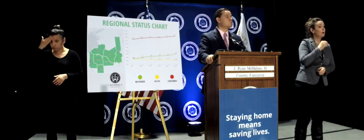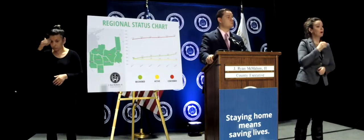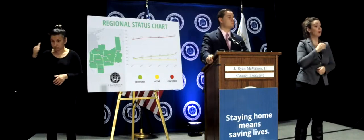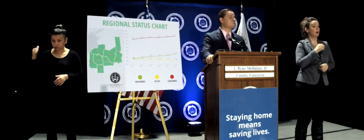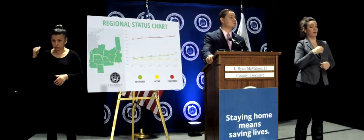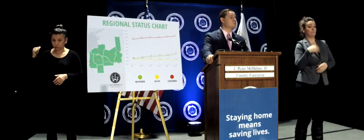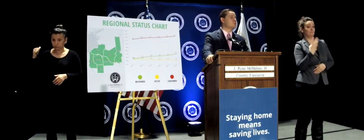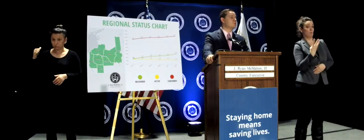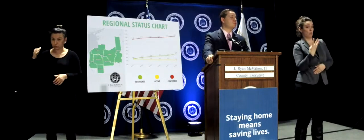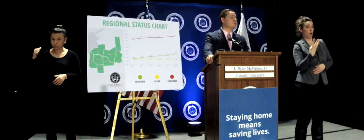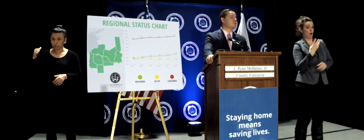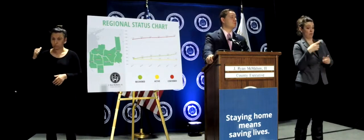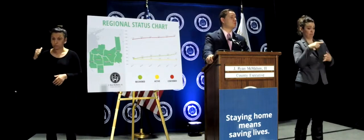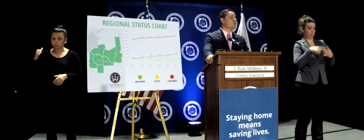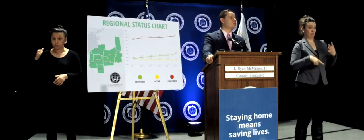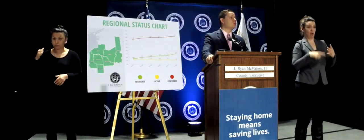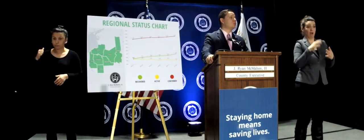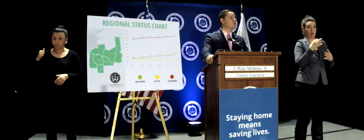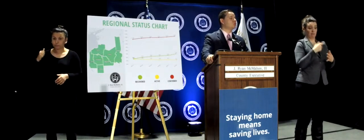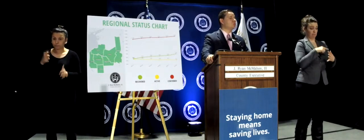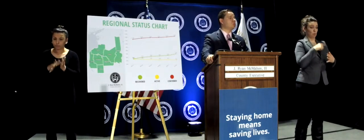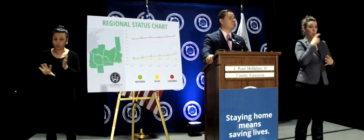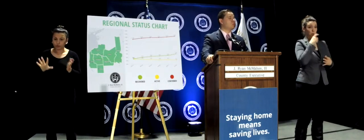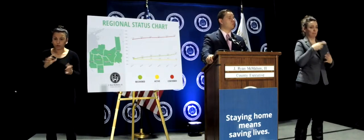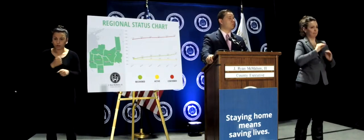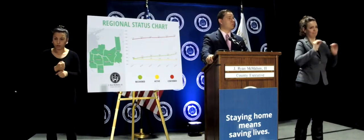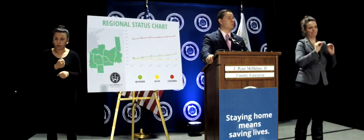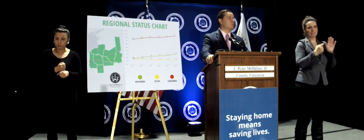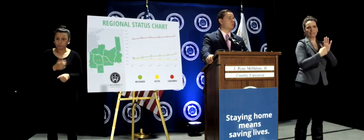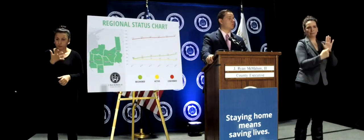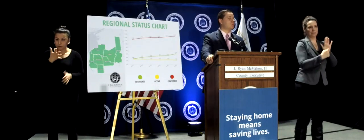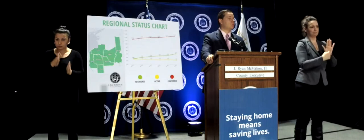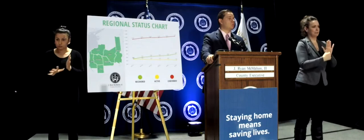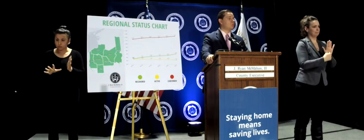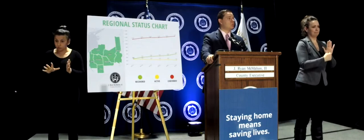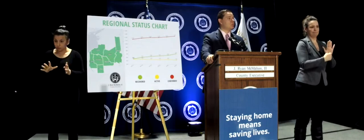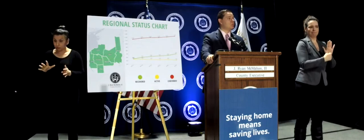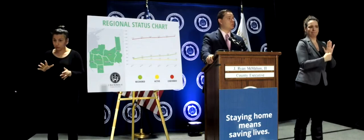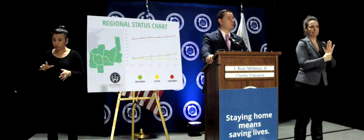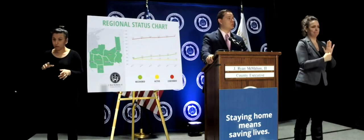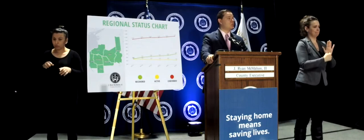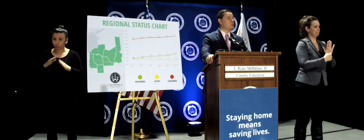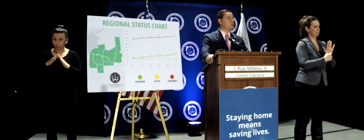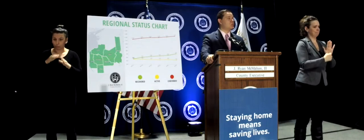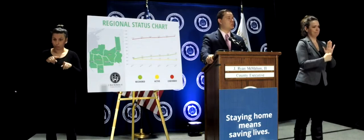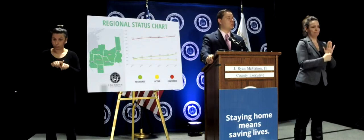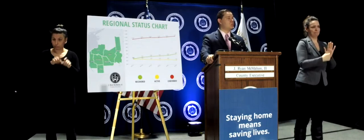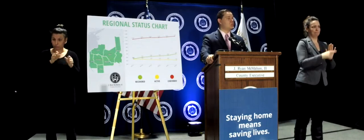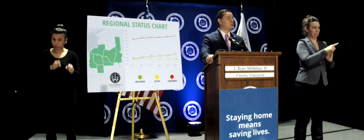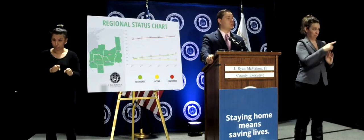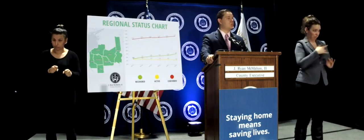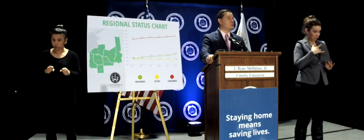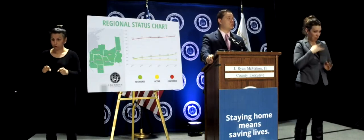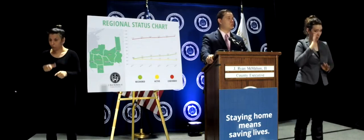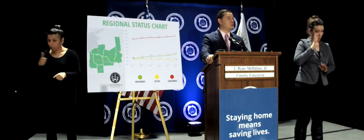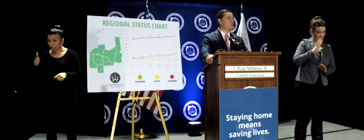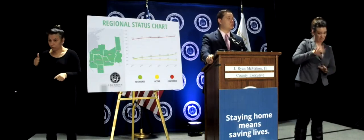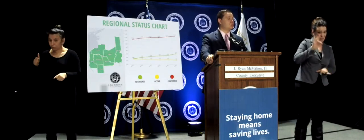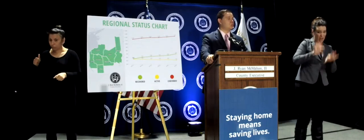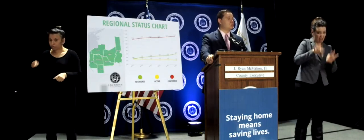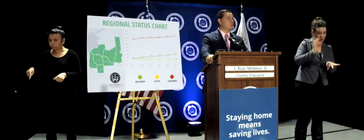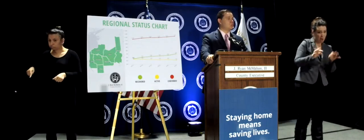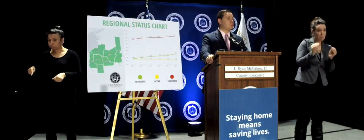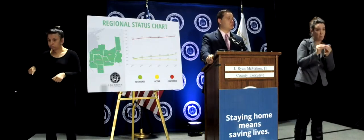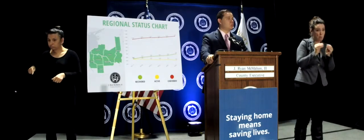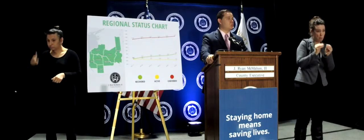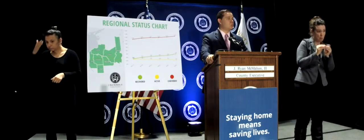you're finding that, we'll probably find more. Do you know how many cases from the